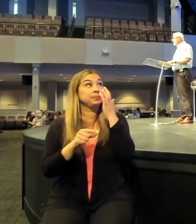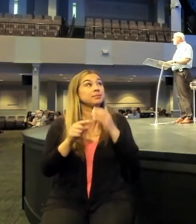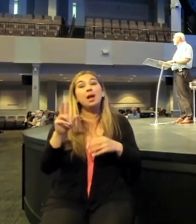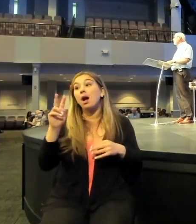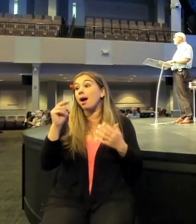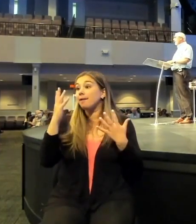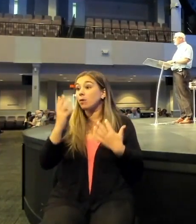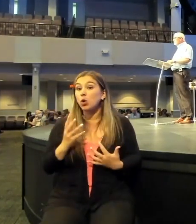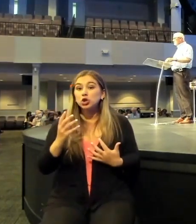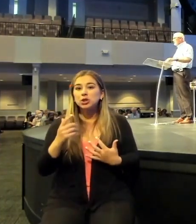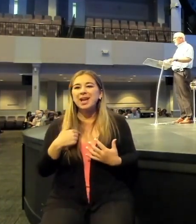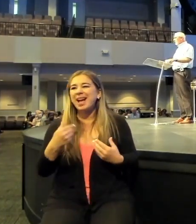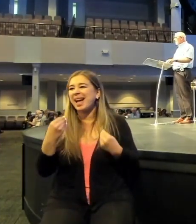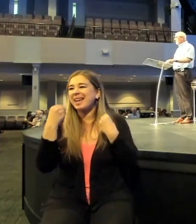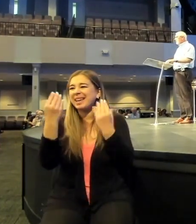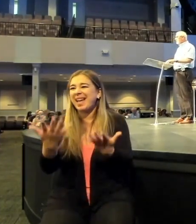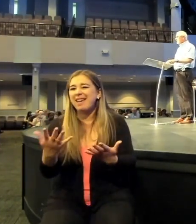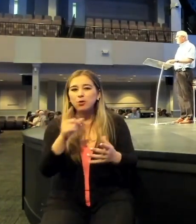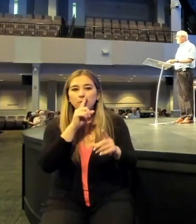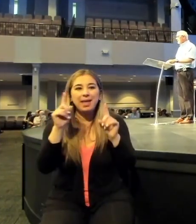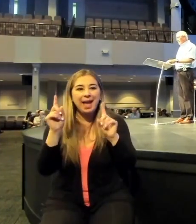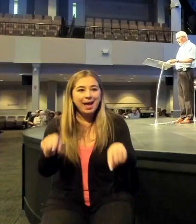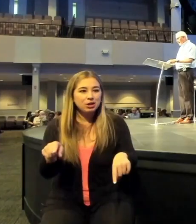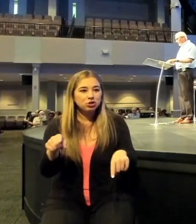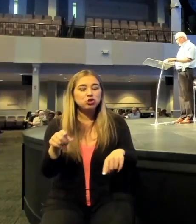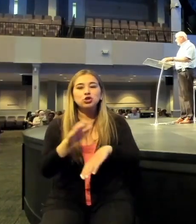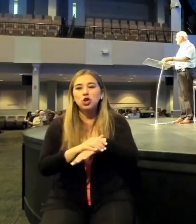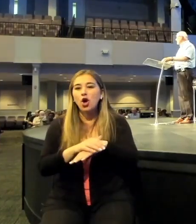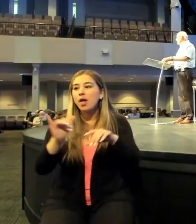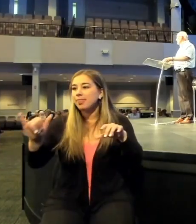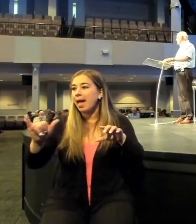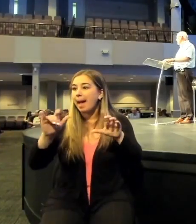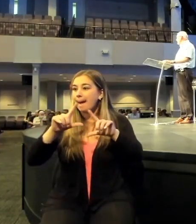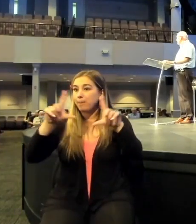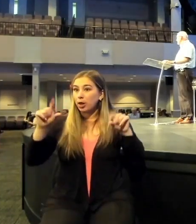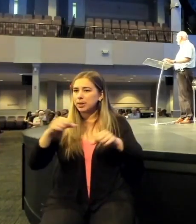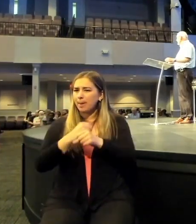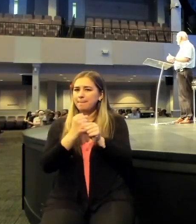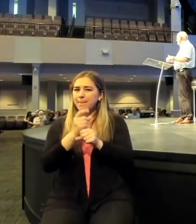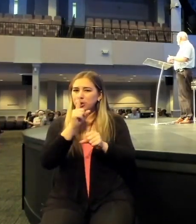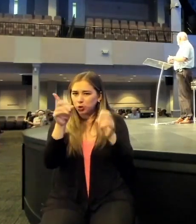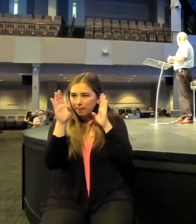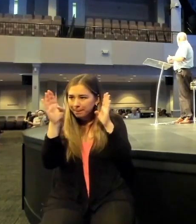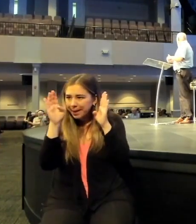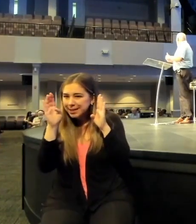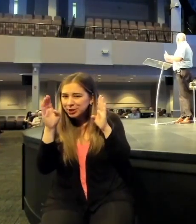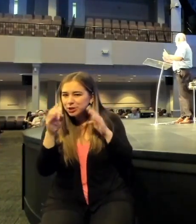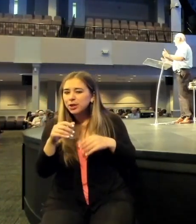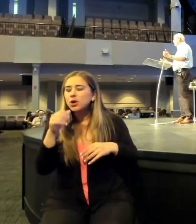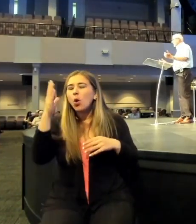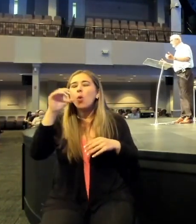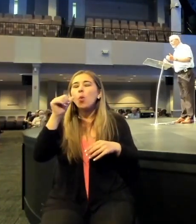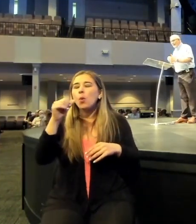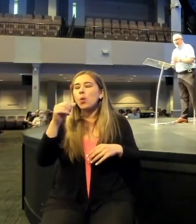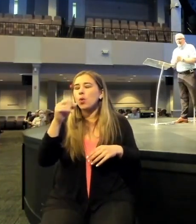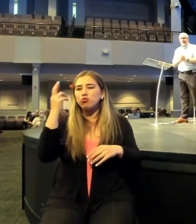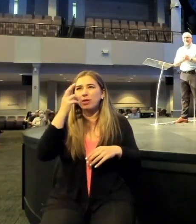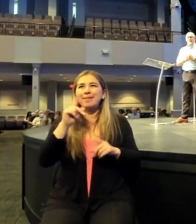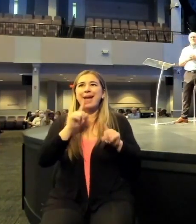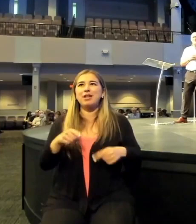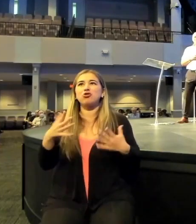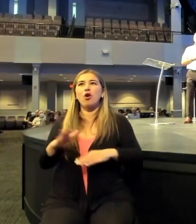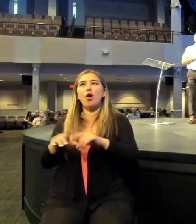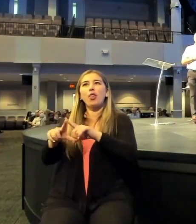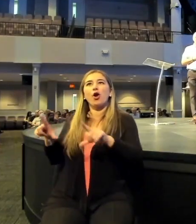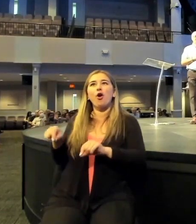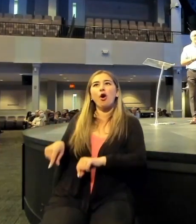weekend is I actually gave you the answers on the bulletin, and so you need to pay attention as though the answers aren't there, okay?